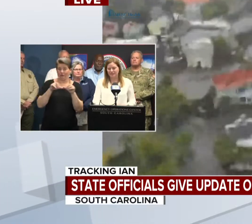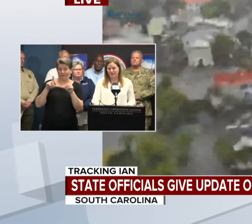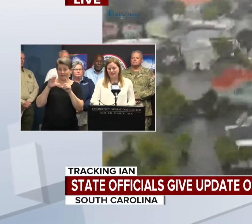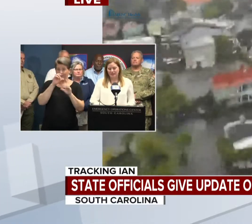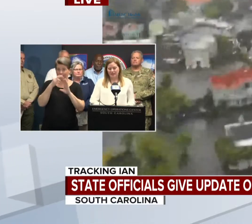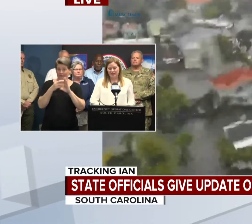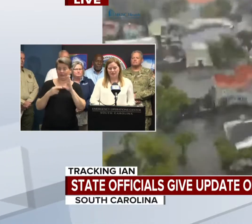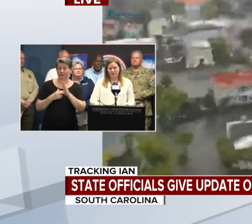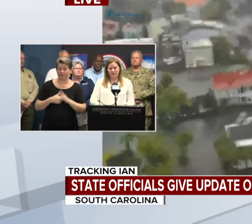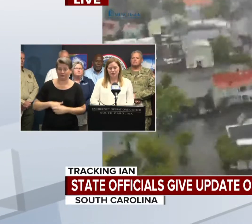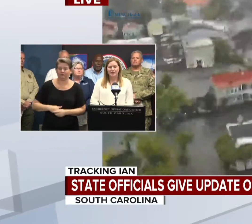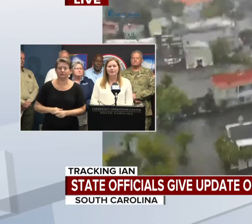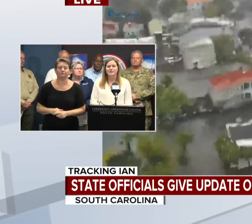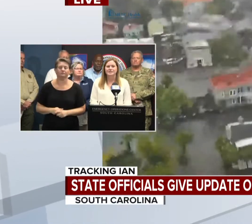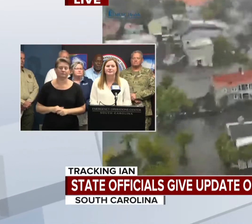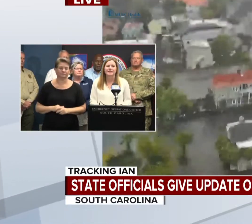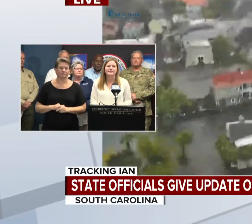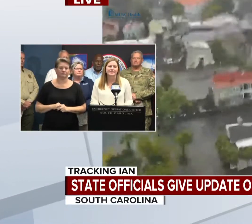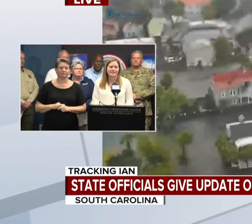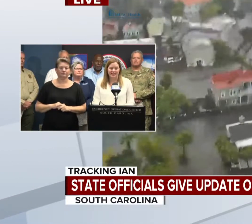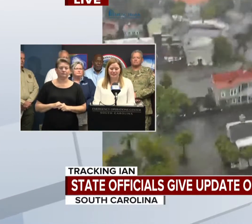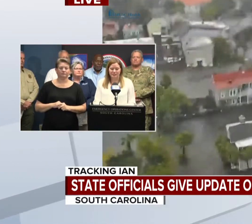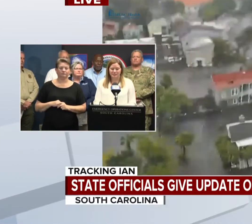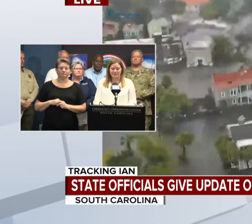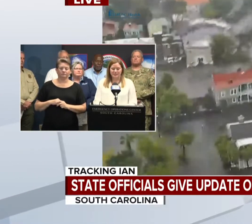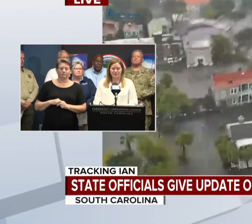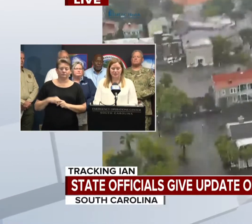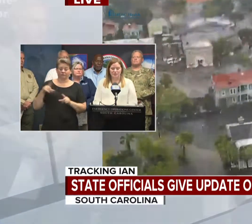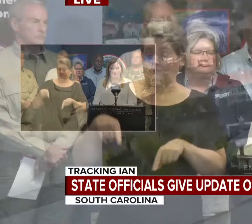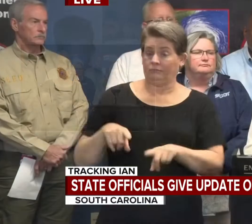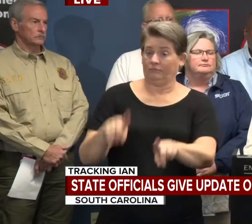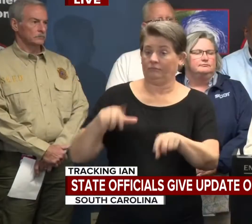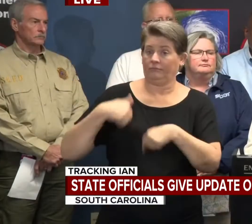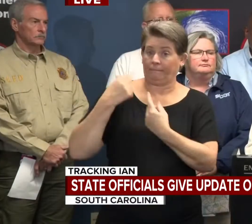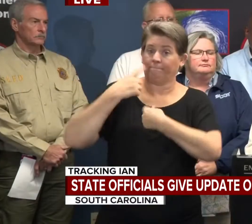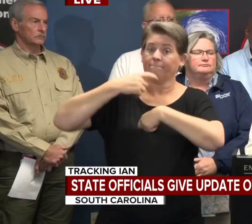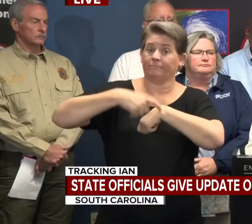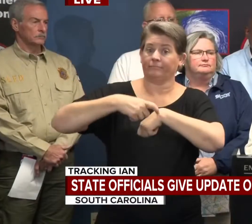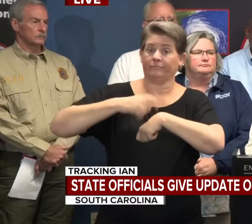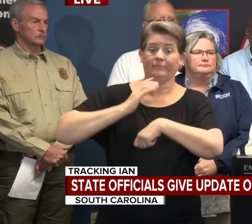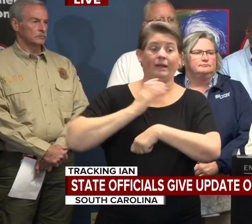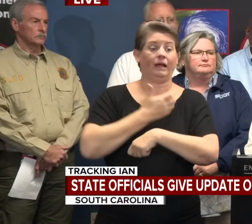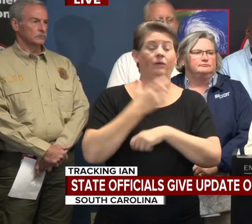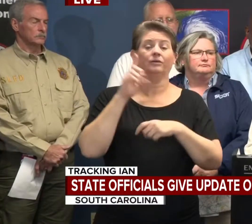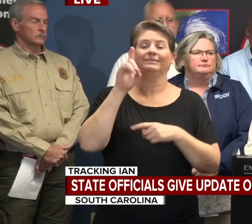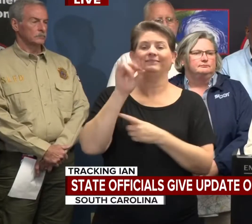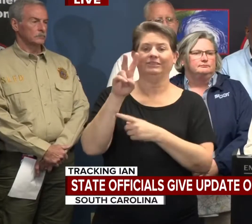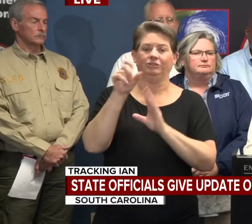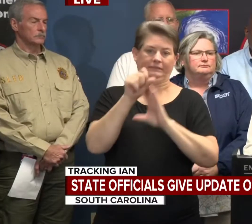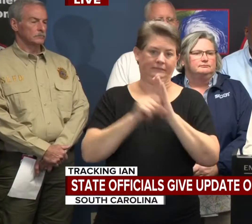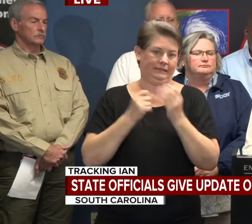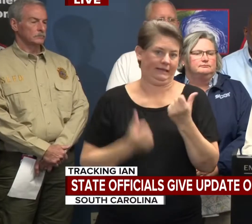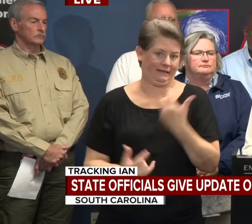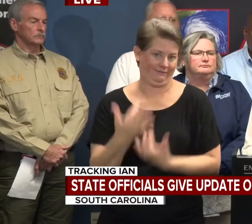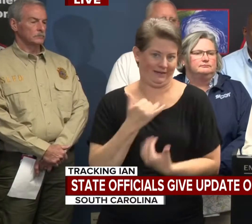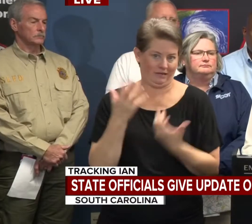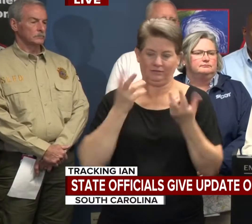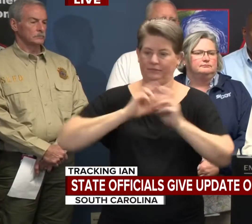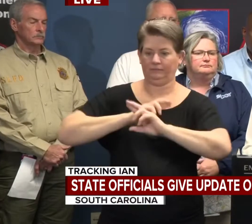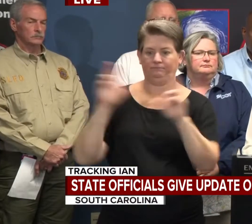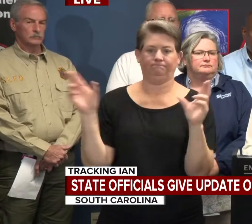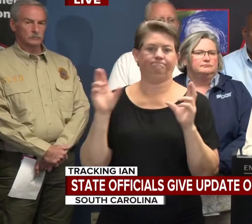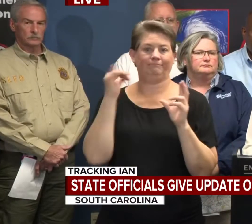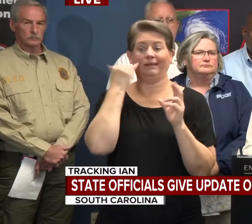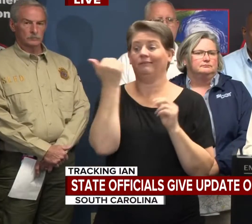Regulation. Throughout this event, the agency, through its division State Fire, has been prepared should any search